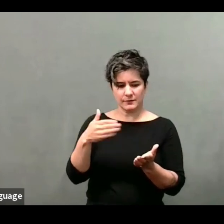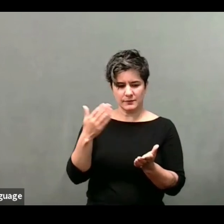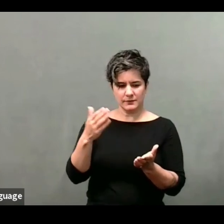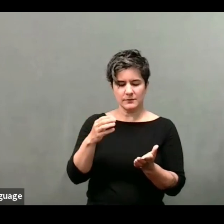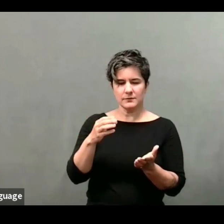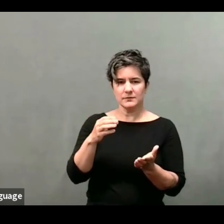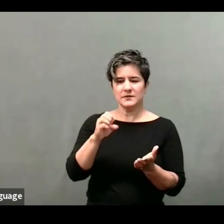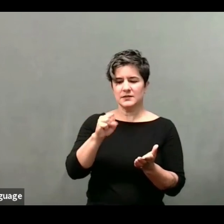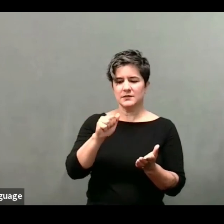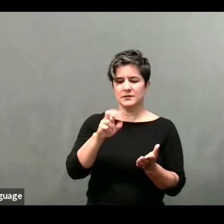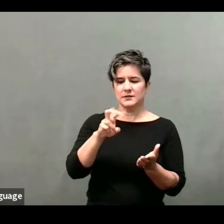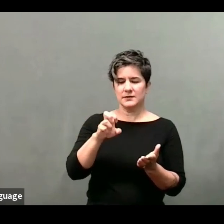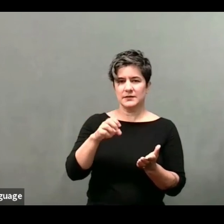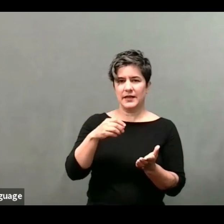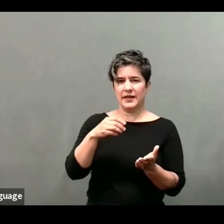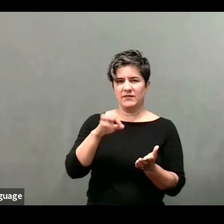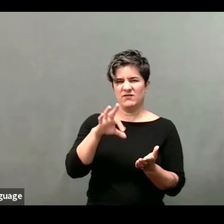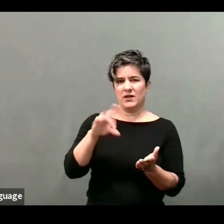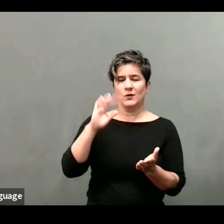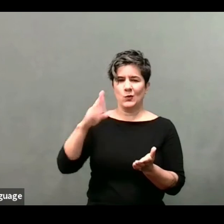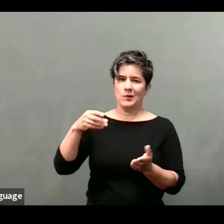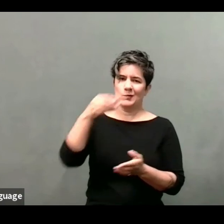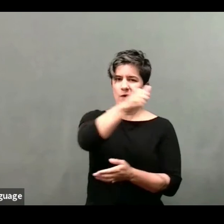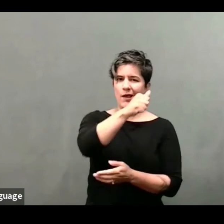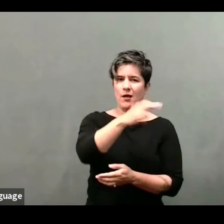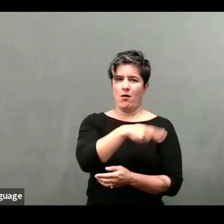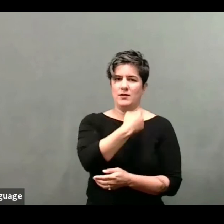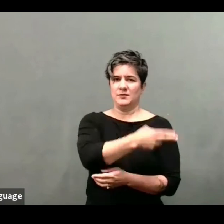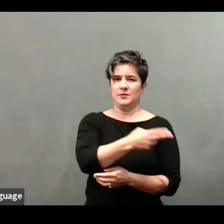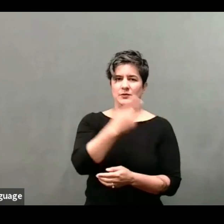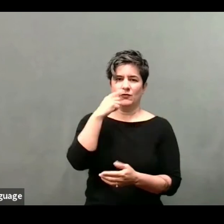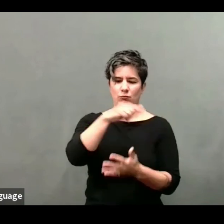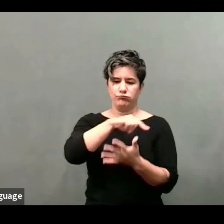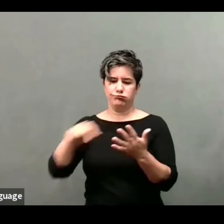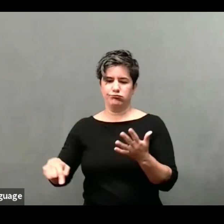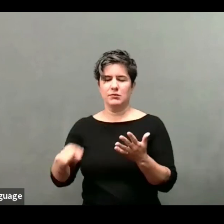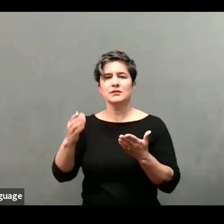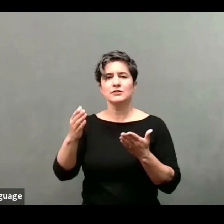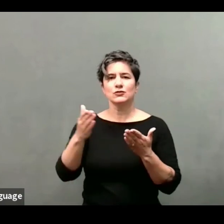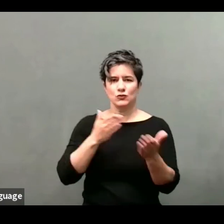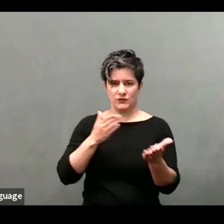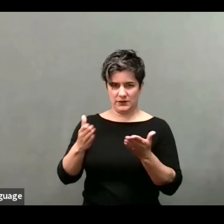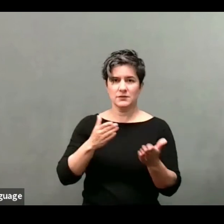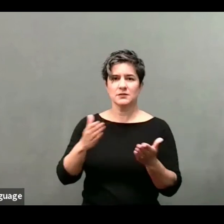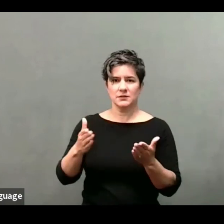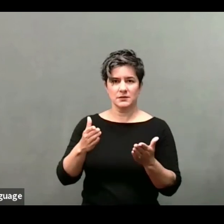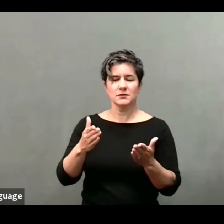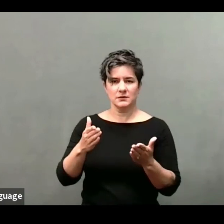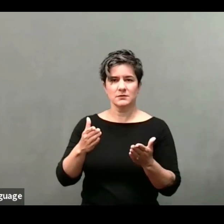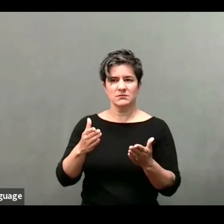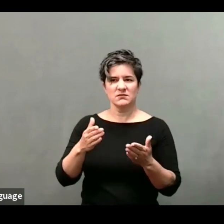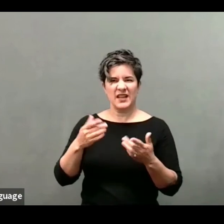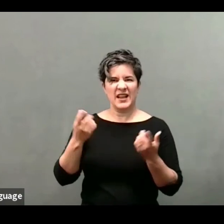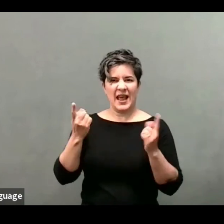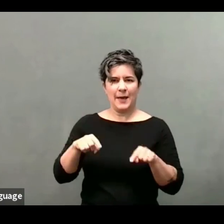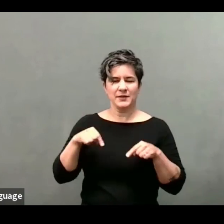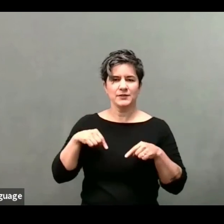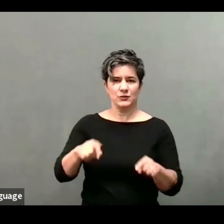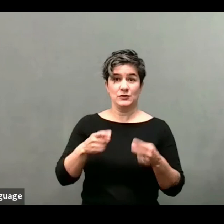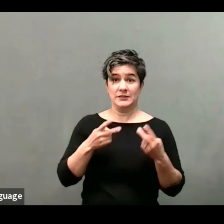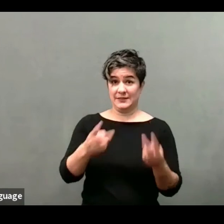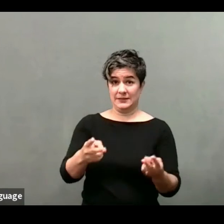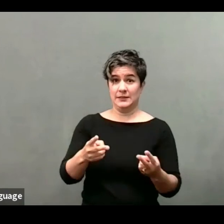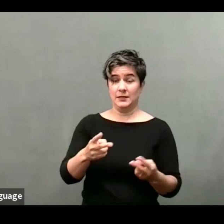the Save Fund will reimburse the hospital for the services that were covered. And the